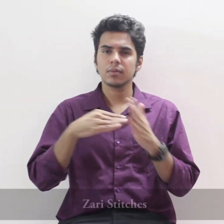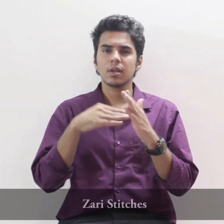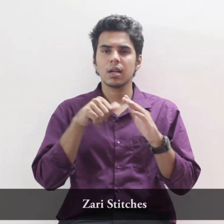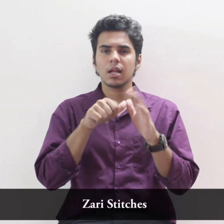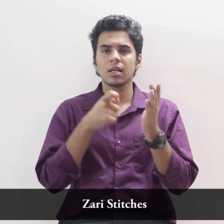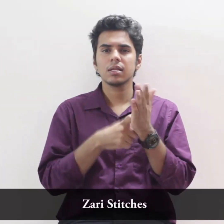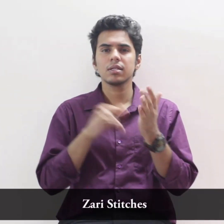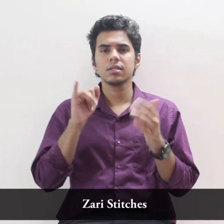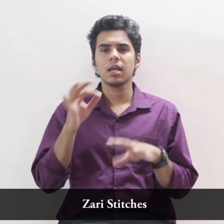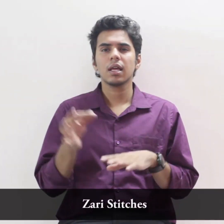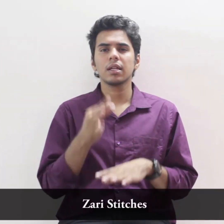Zari stitches.